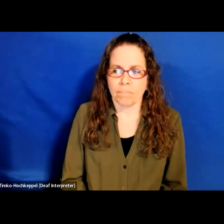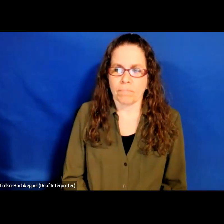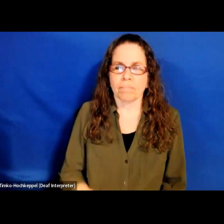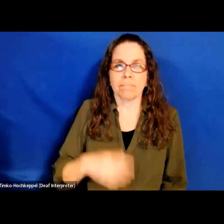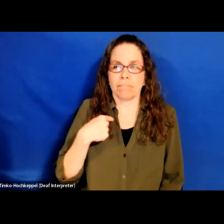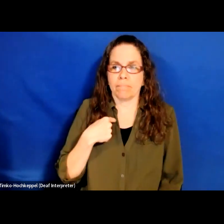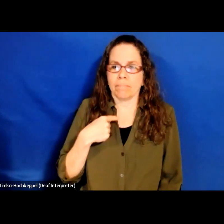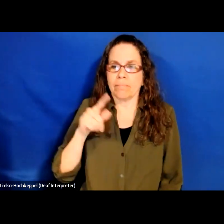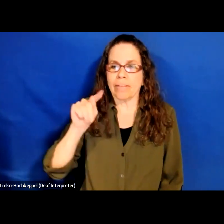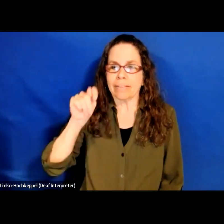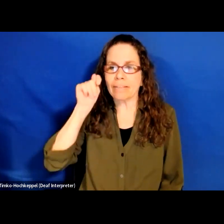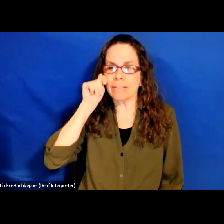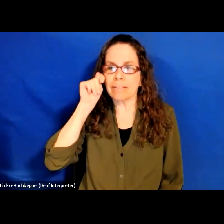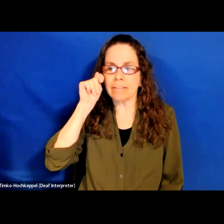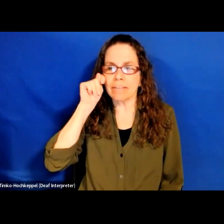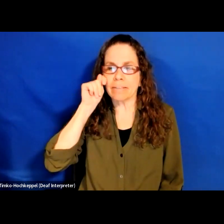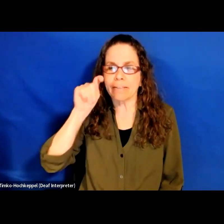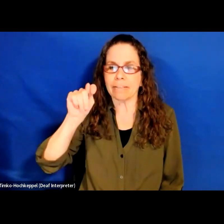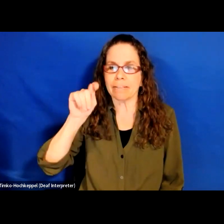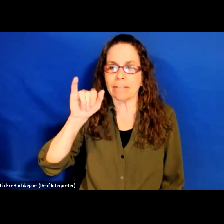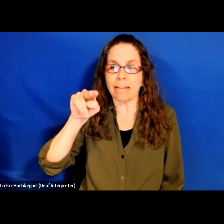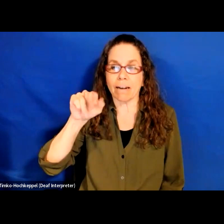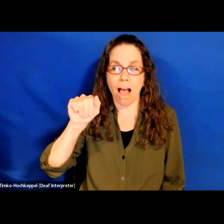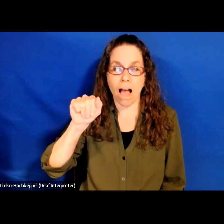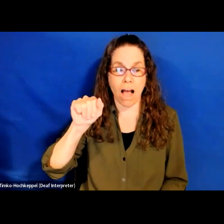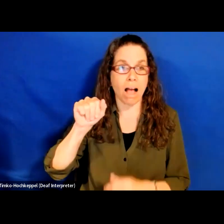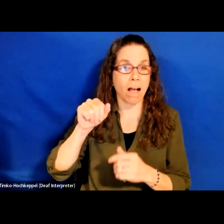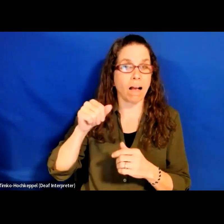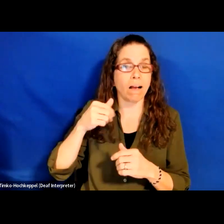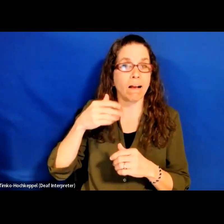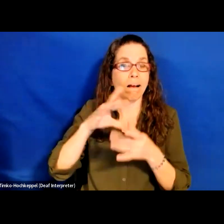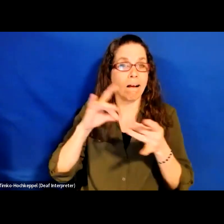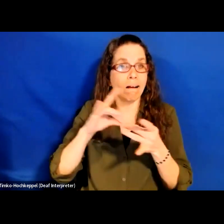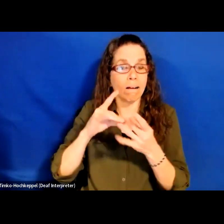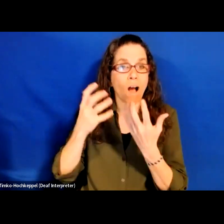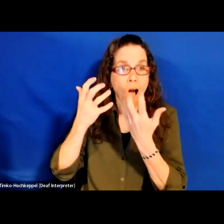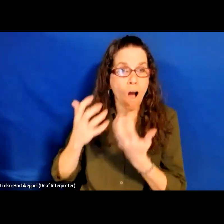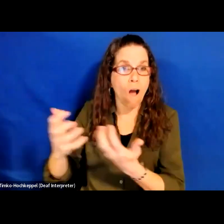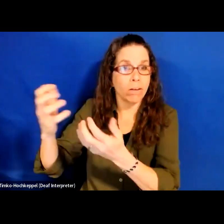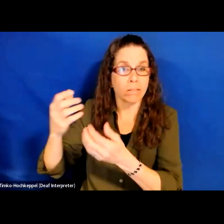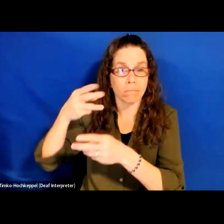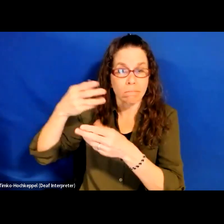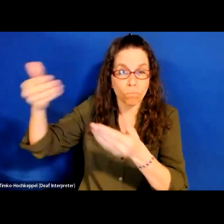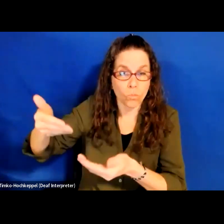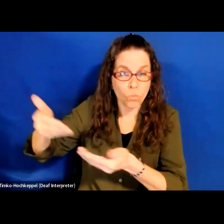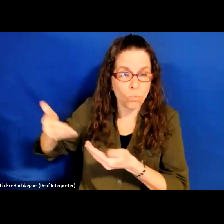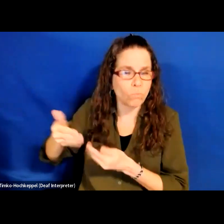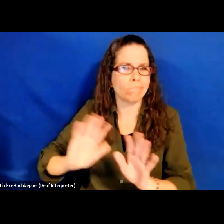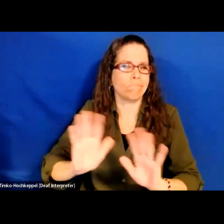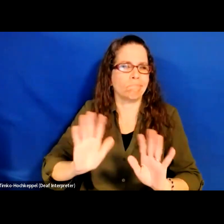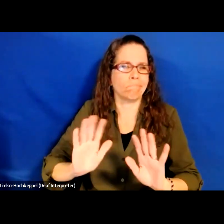introduce themselves. Okay, thank you. Well, then we will move on. And the next item on the agenda